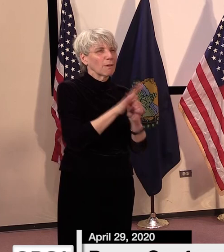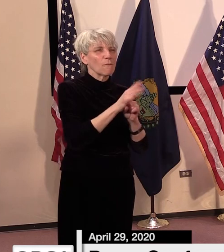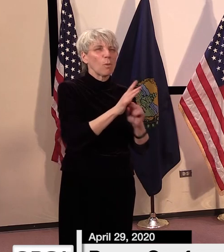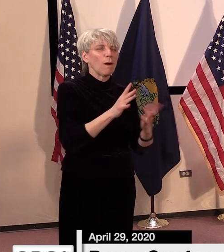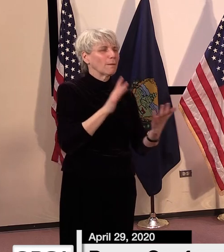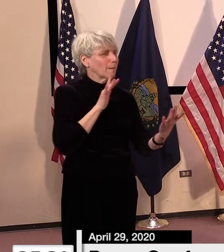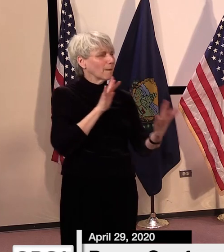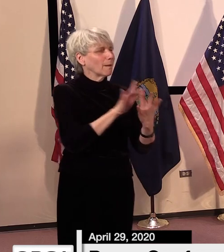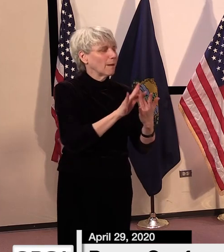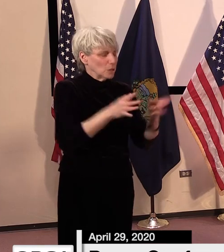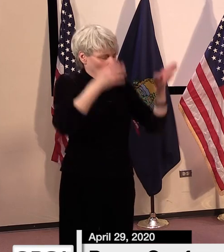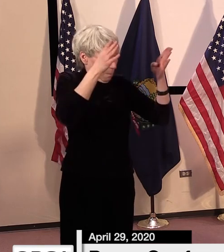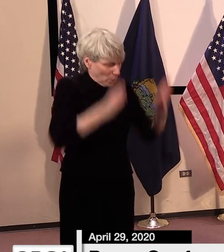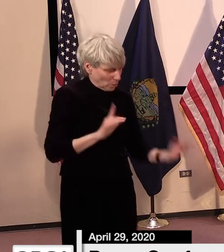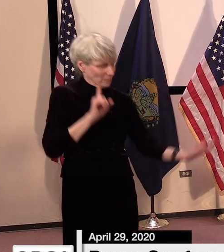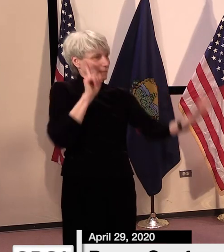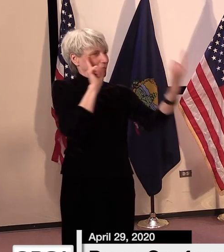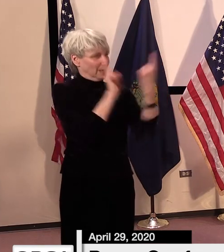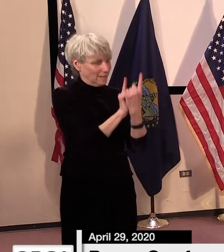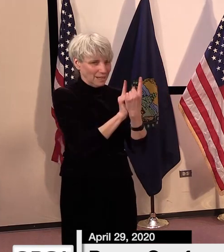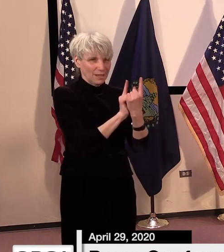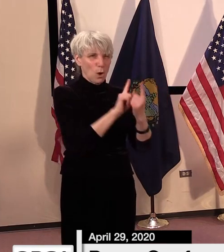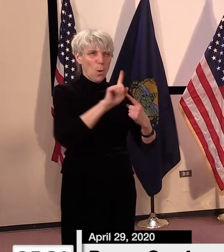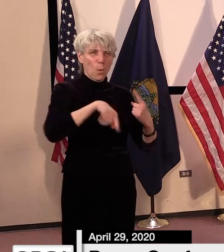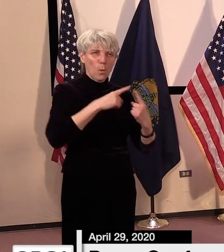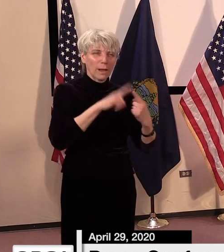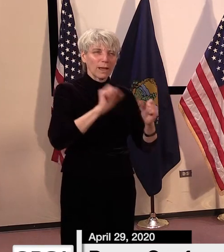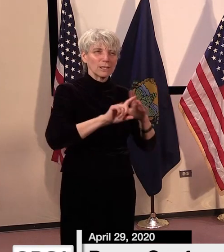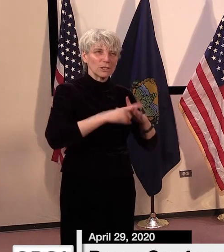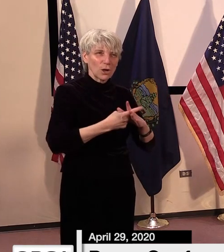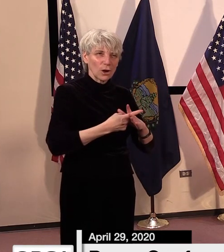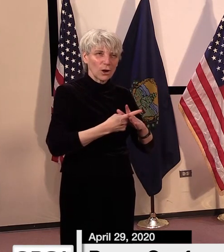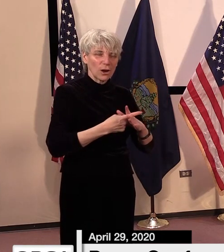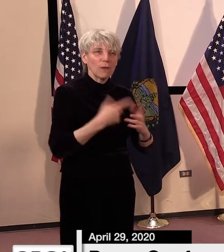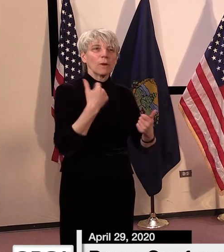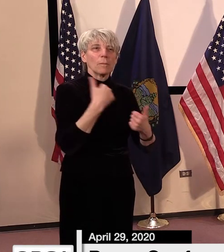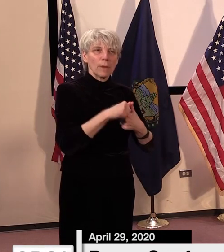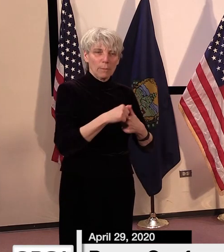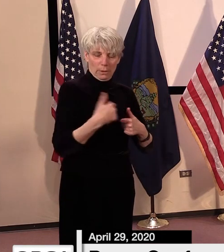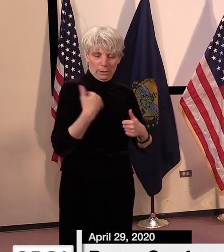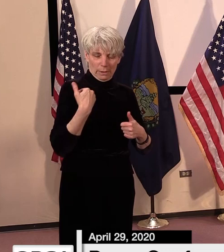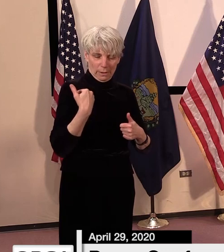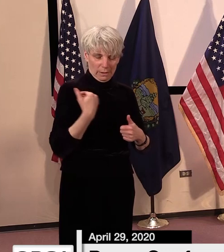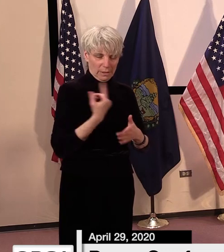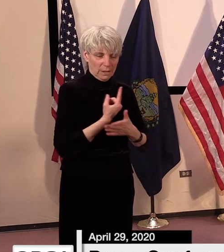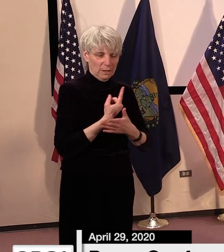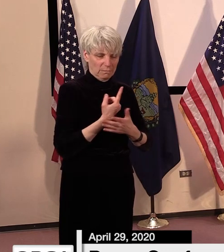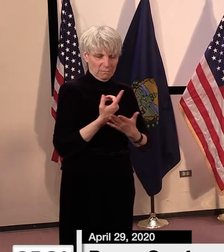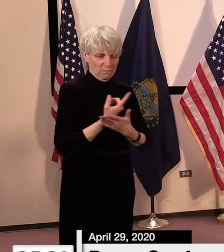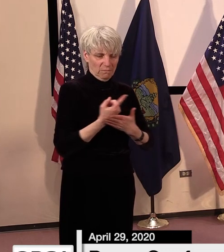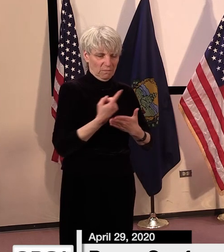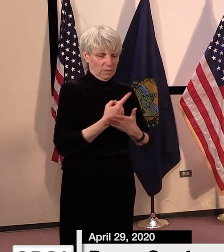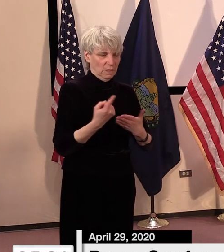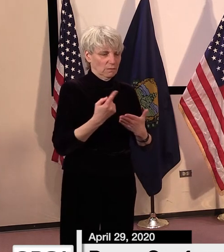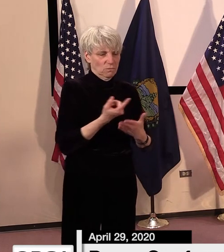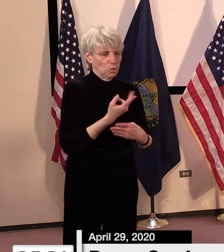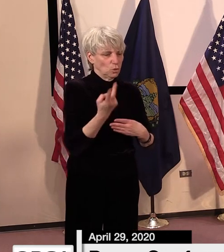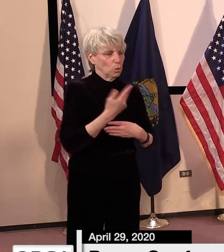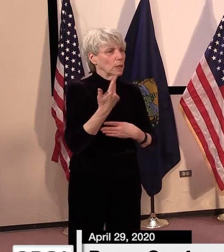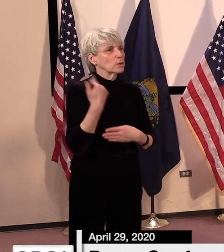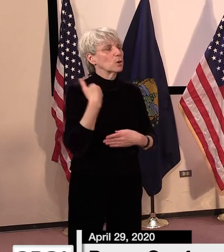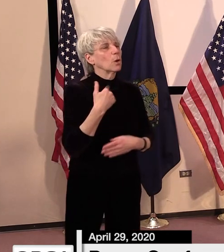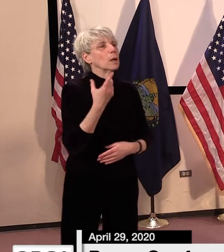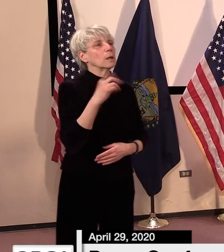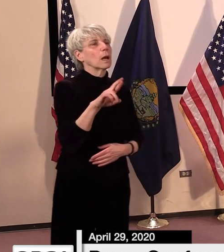on Monday, I believe I wrote down a quote from Dr. Levine that said social distancing is here to stay. So my question is, when can people have what they